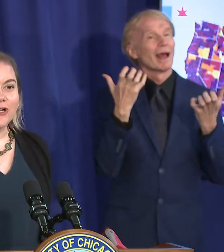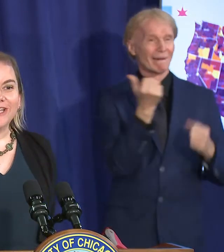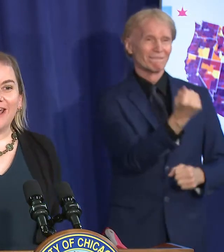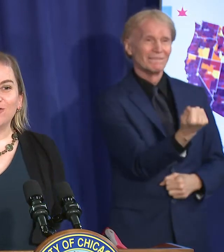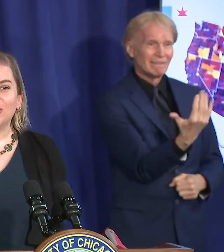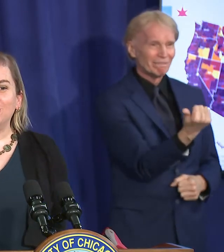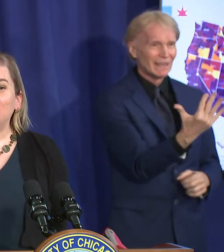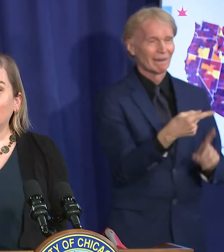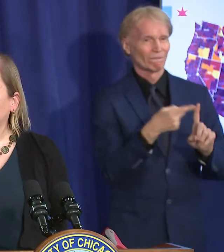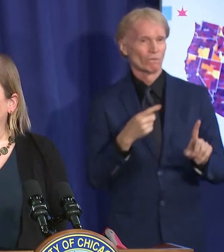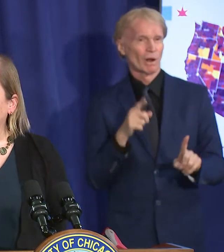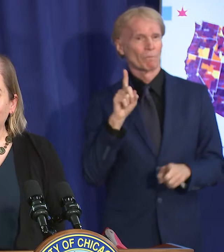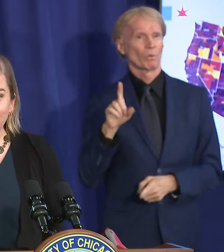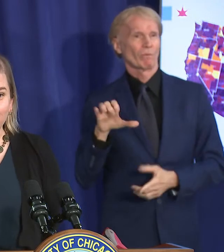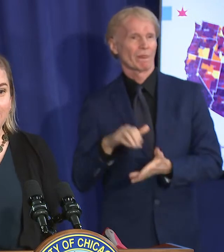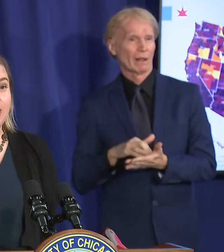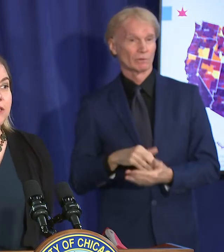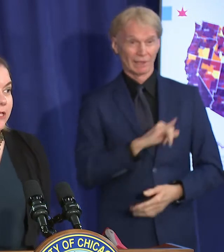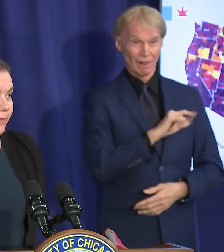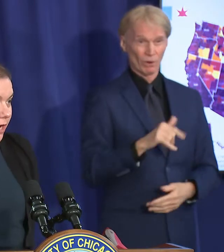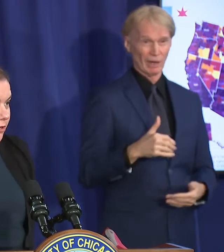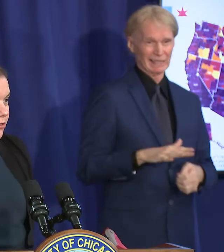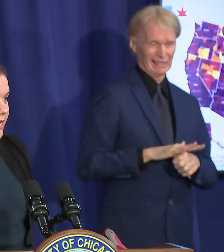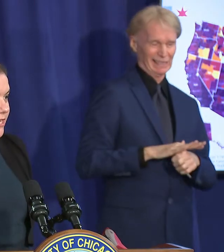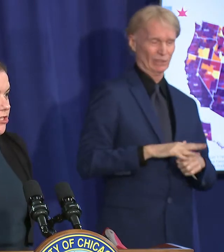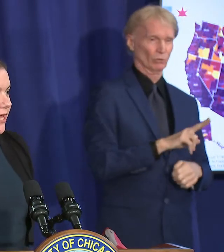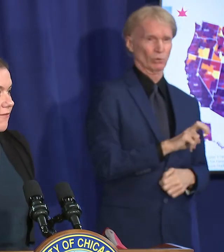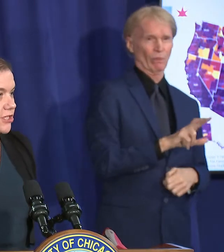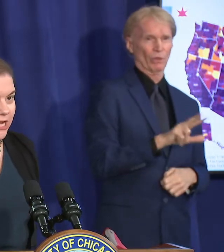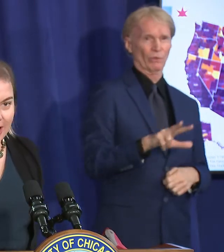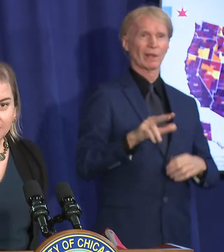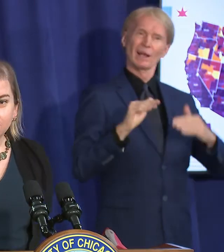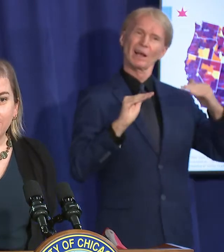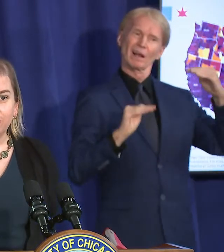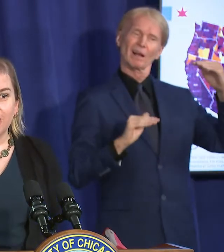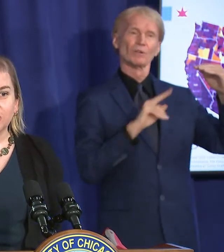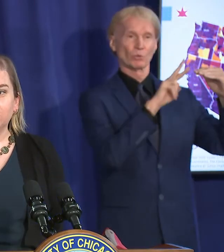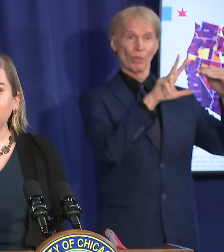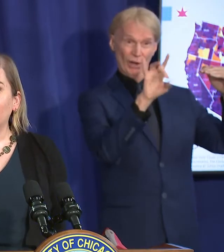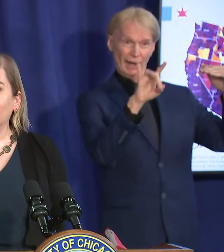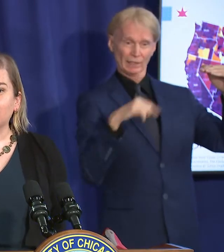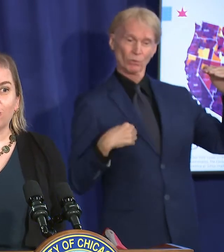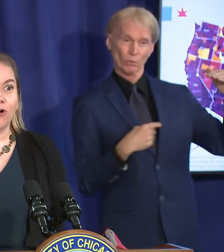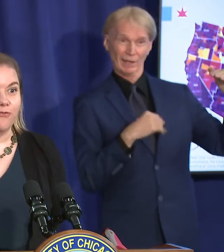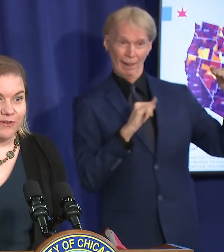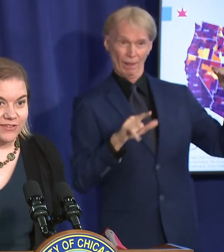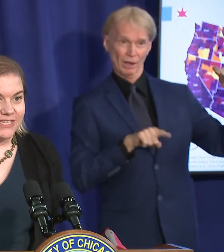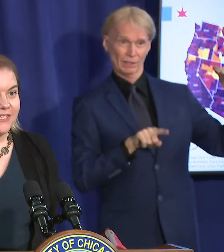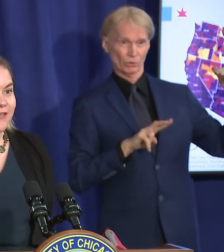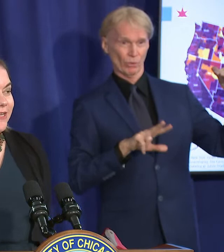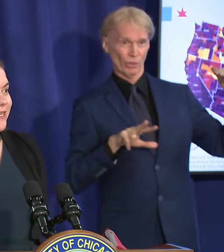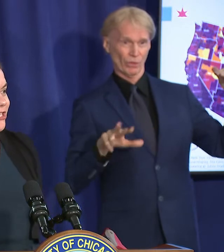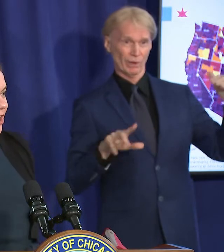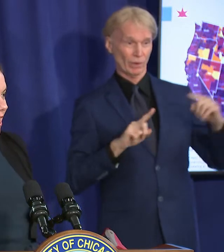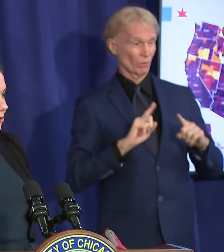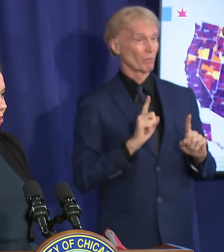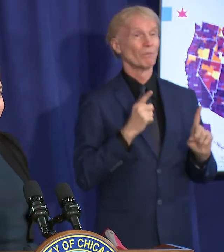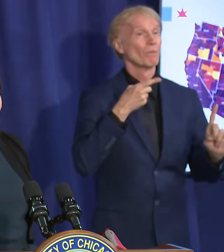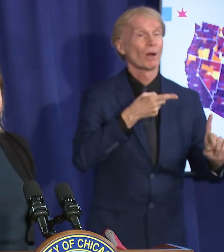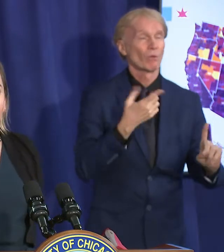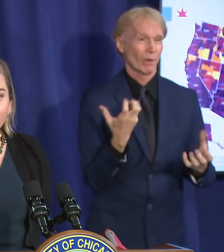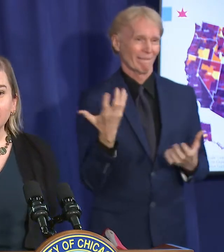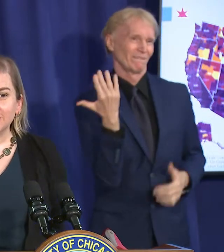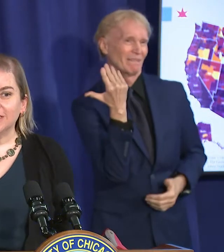Illinois currently averaging 233, a little bit under the national average and heading in the right direction. What's our goal? 15.